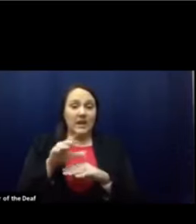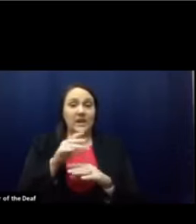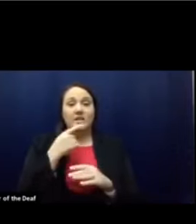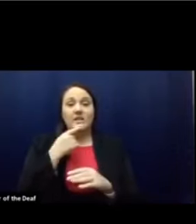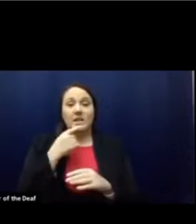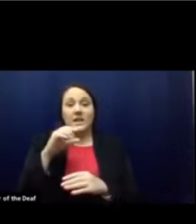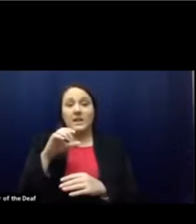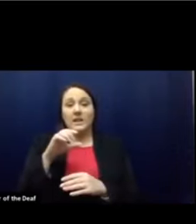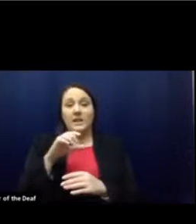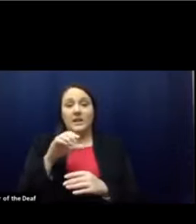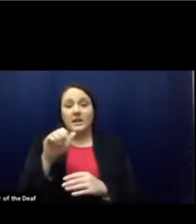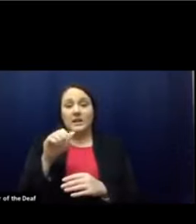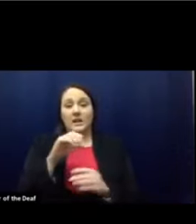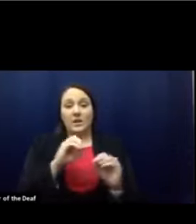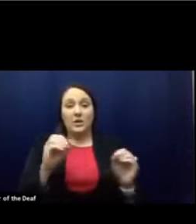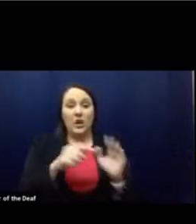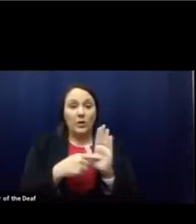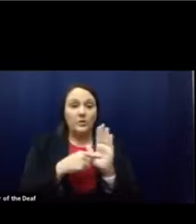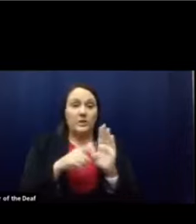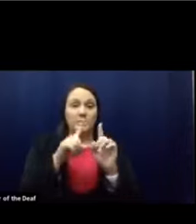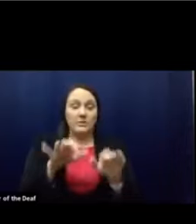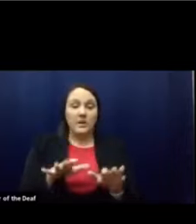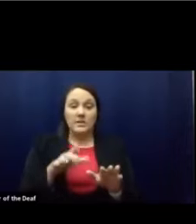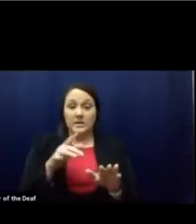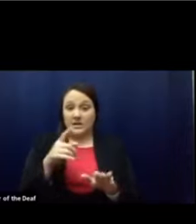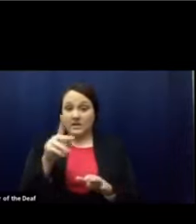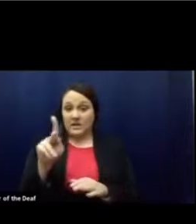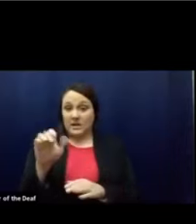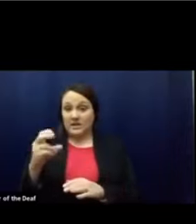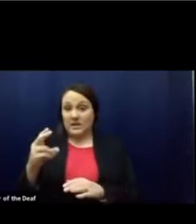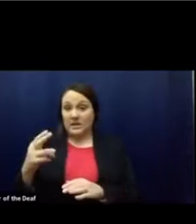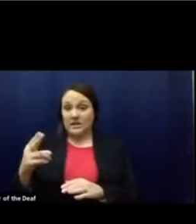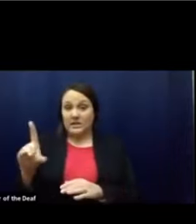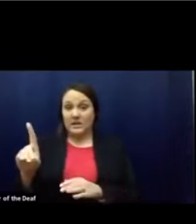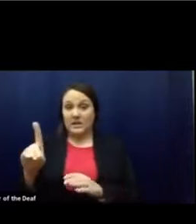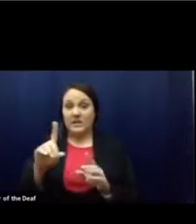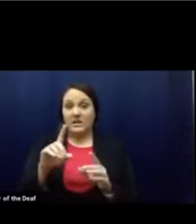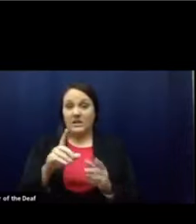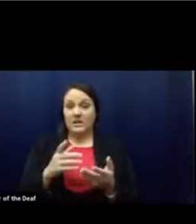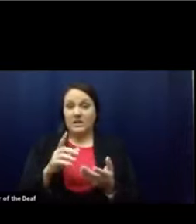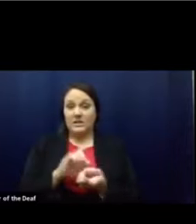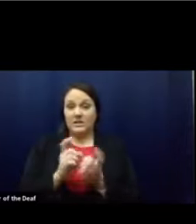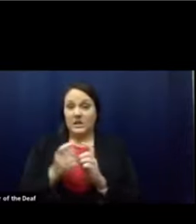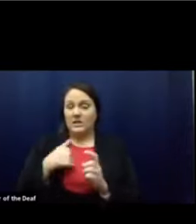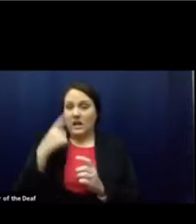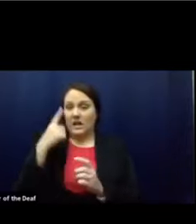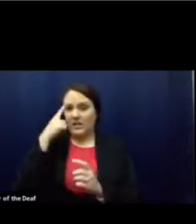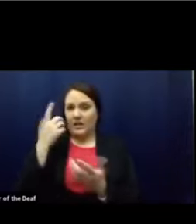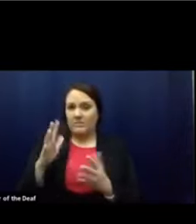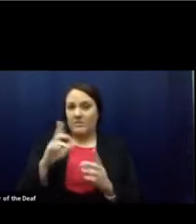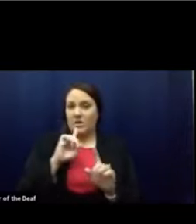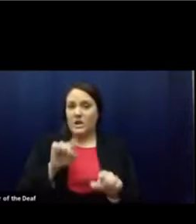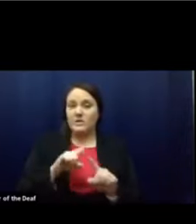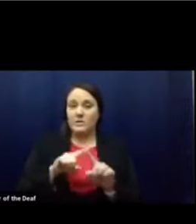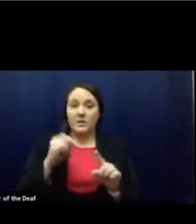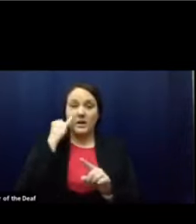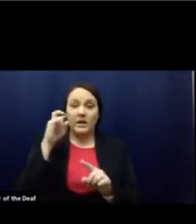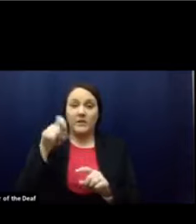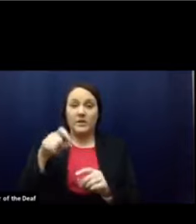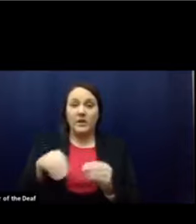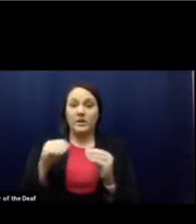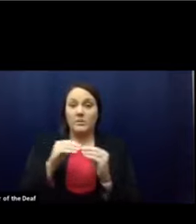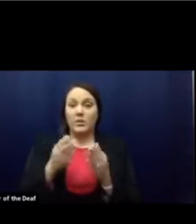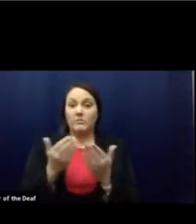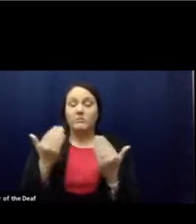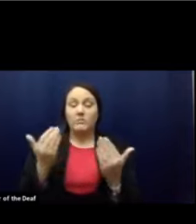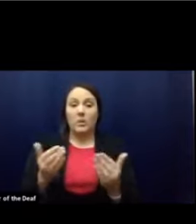necessary. Is KCHD changing its testing protocol or recommendations? Yeah, I think I've addressed that. But if you need something more, Paul, right now we're still doing the